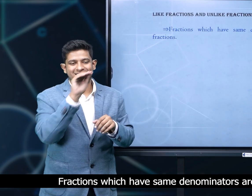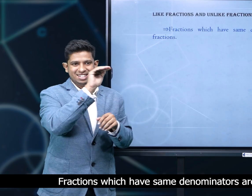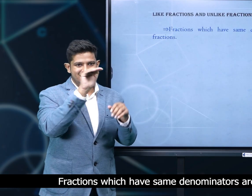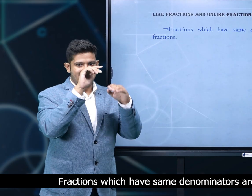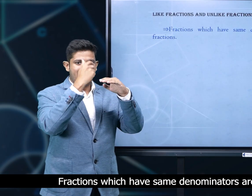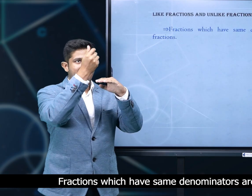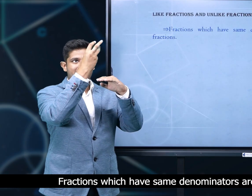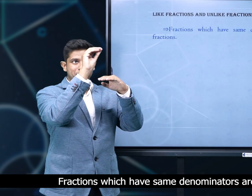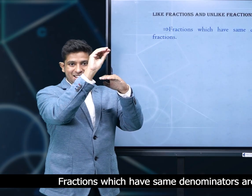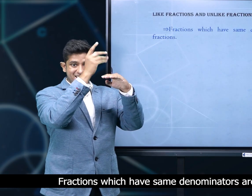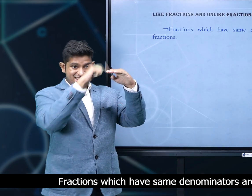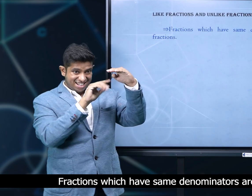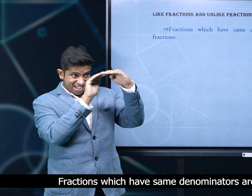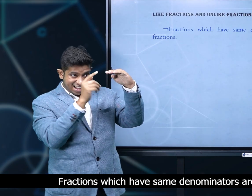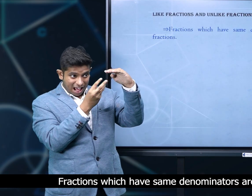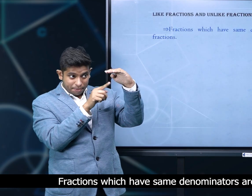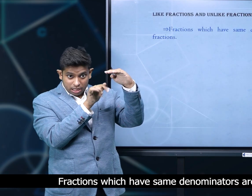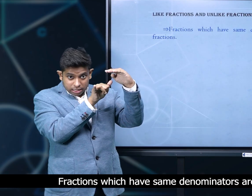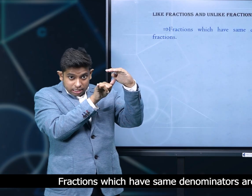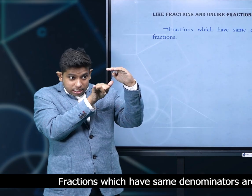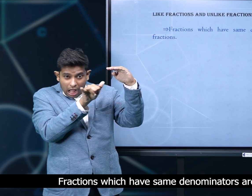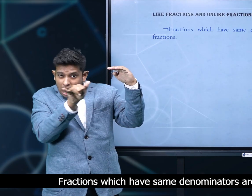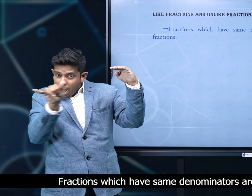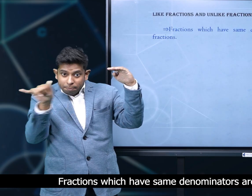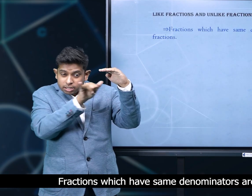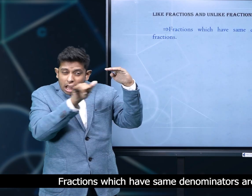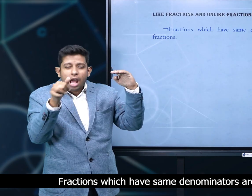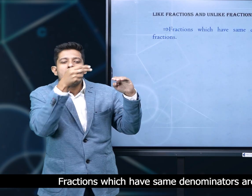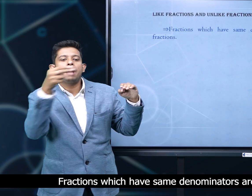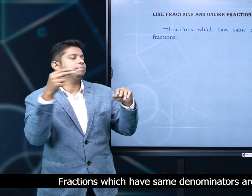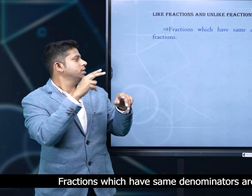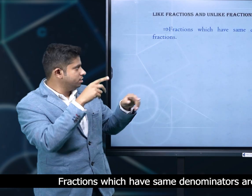Fractions which have same denominators are known as like fractions.